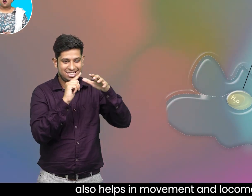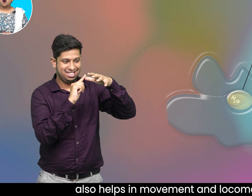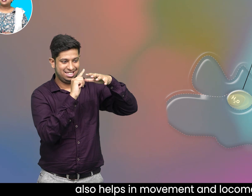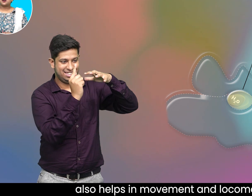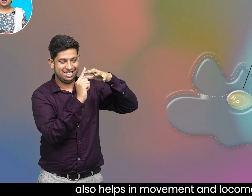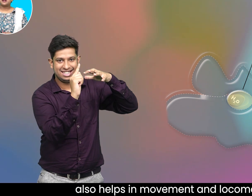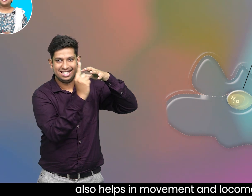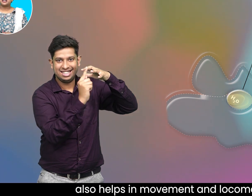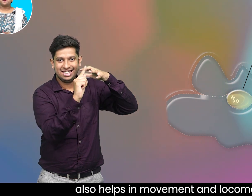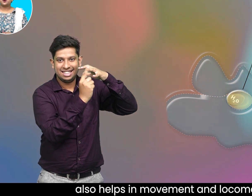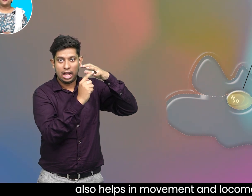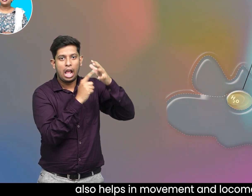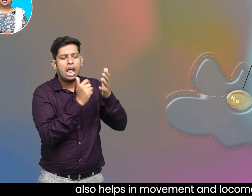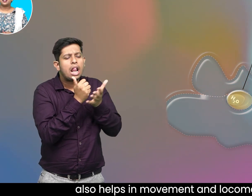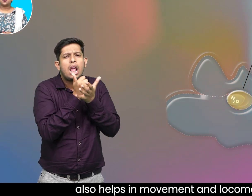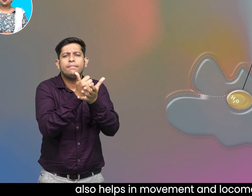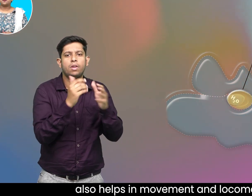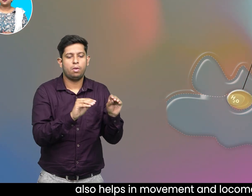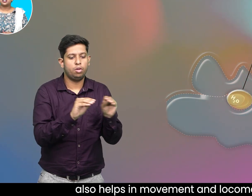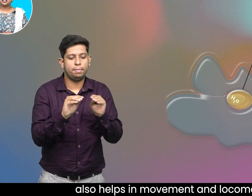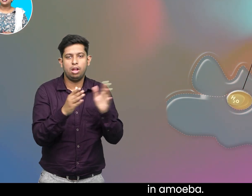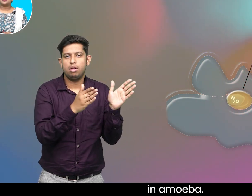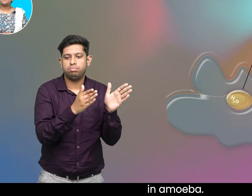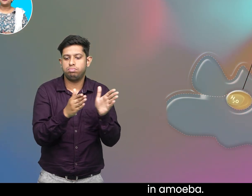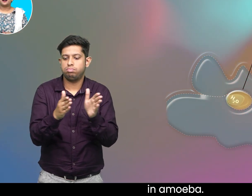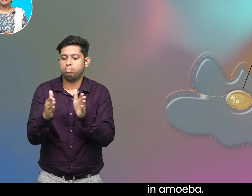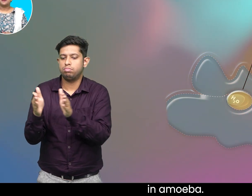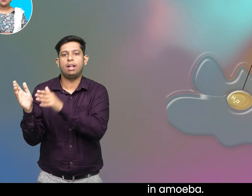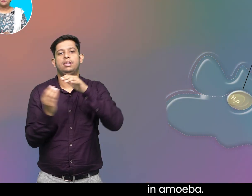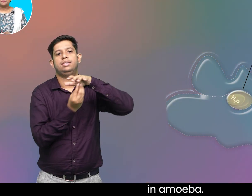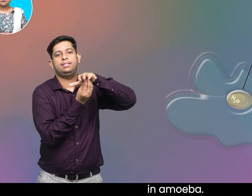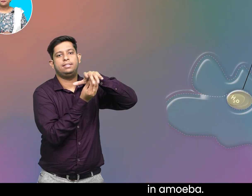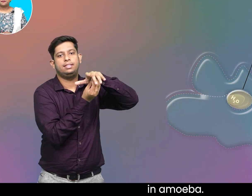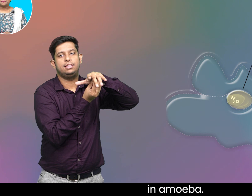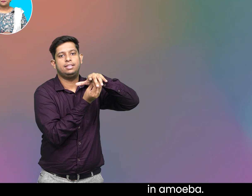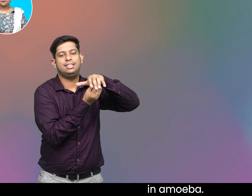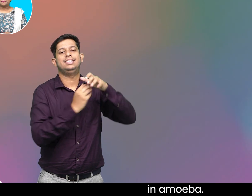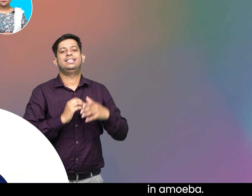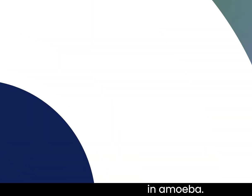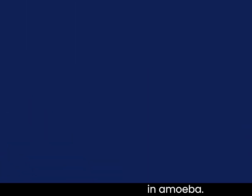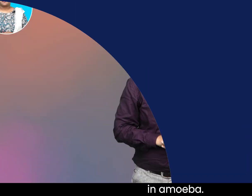Pseudopodia also helps in movement and locomotion in amoeba.